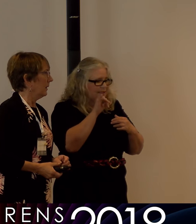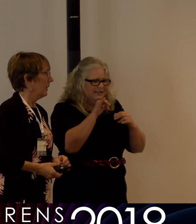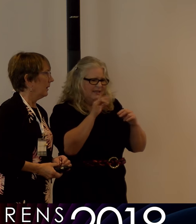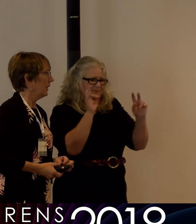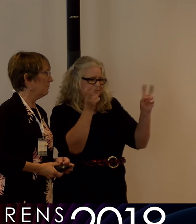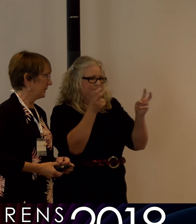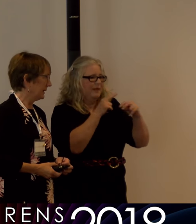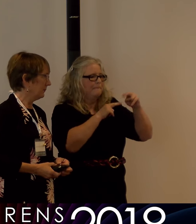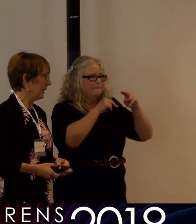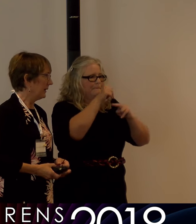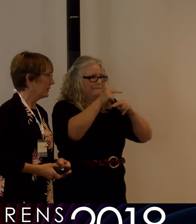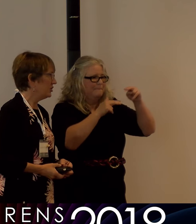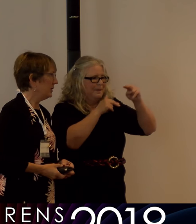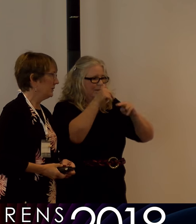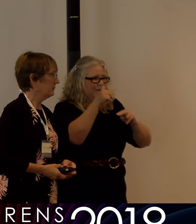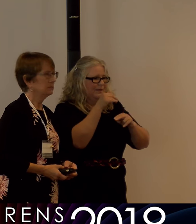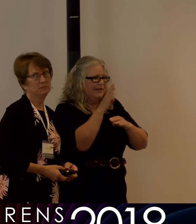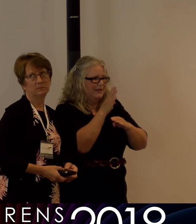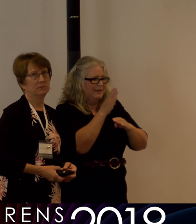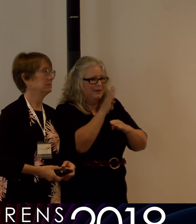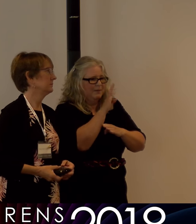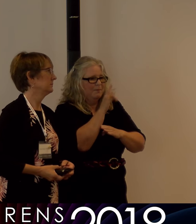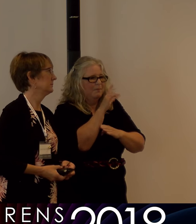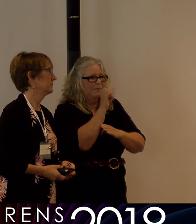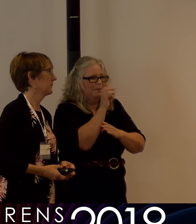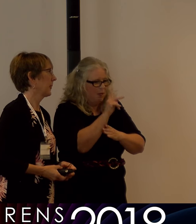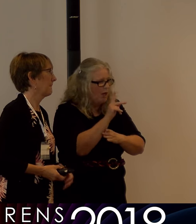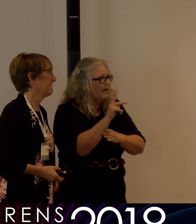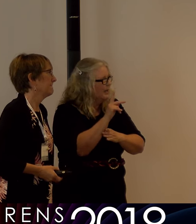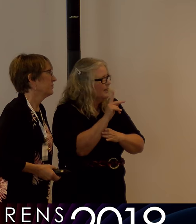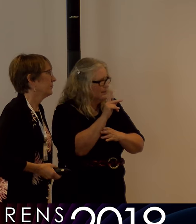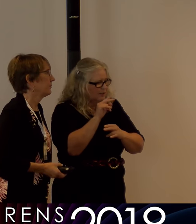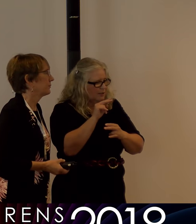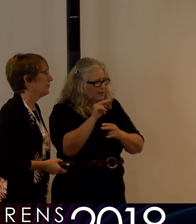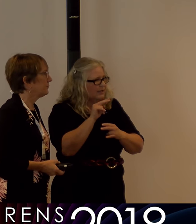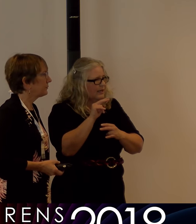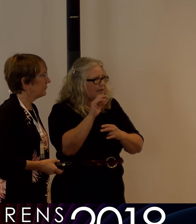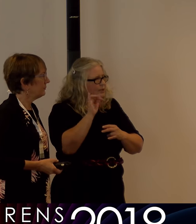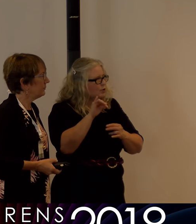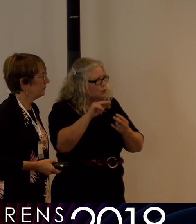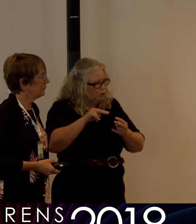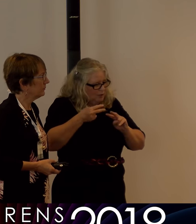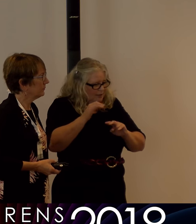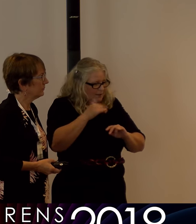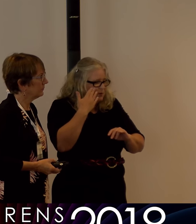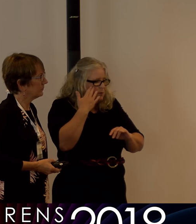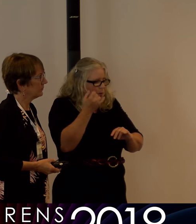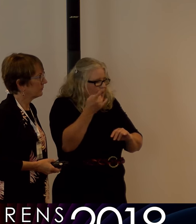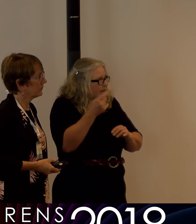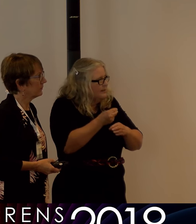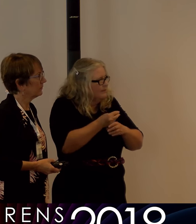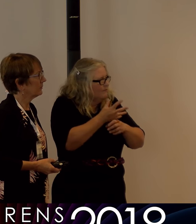that's accurate? A building block gene? Yeah, like that's why it affects so many different, like it's kind of one of the